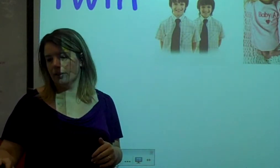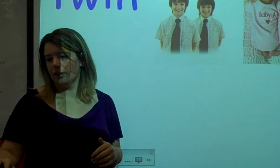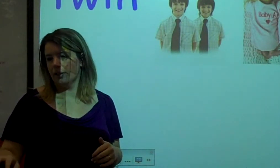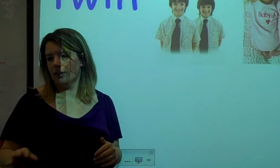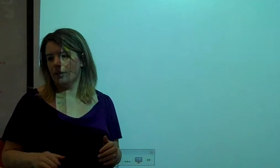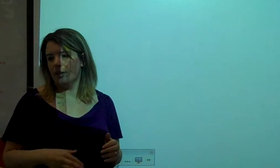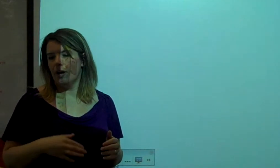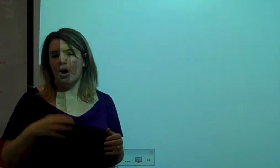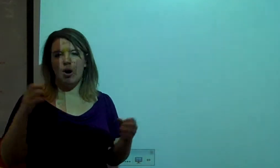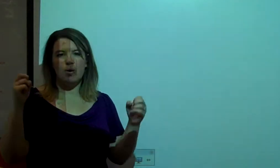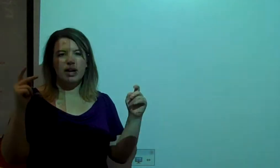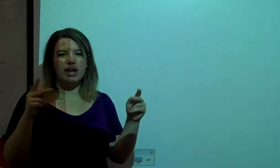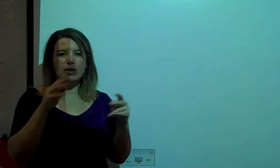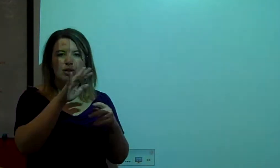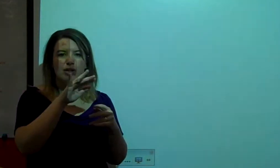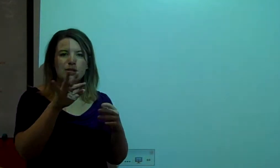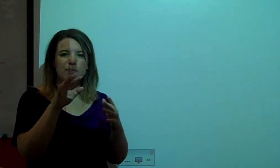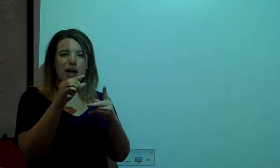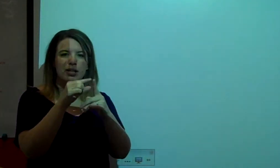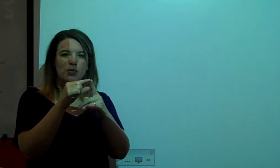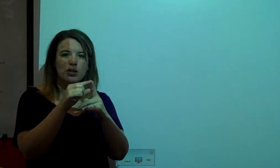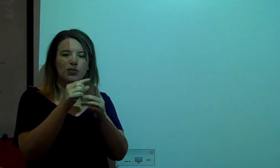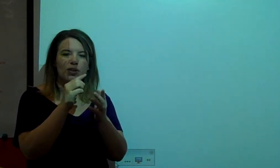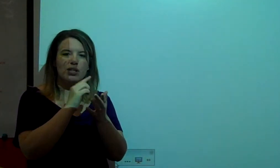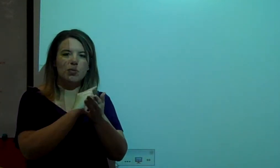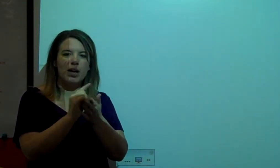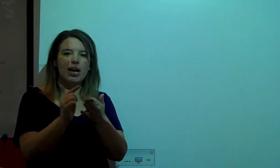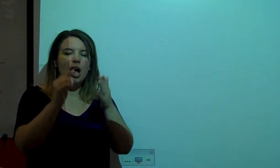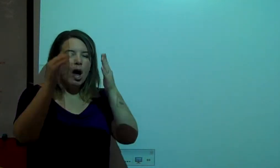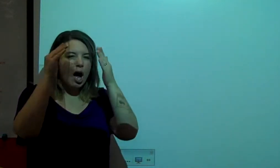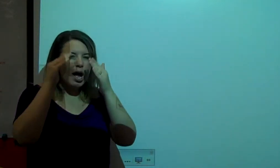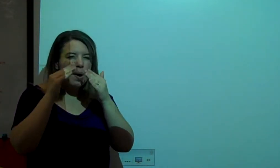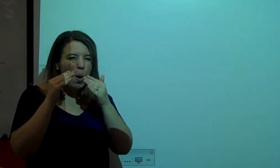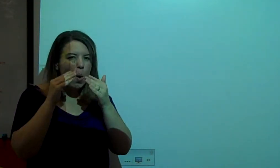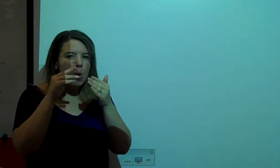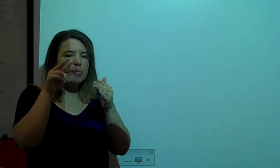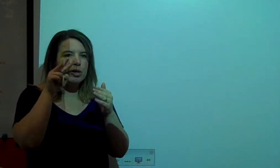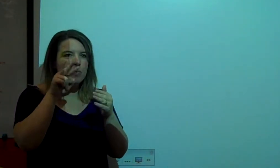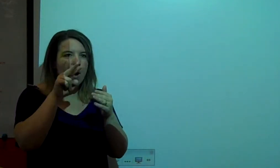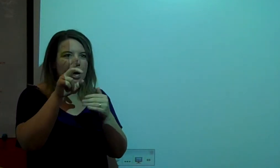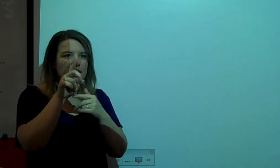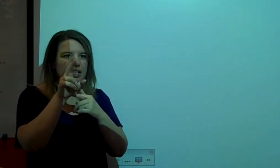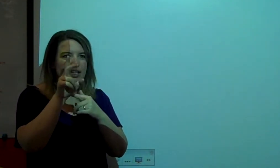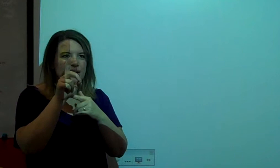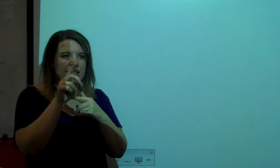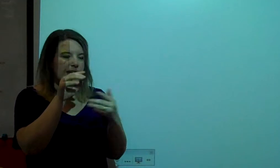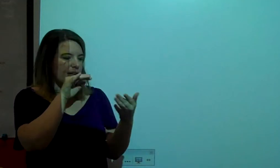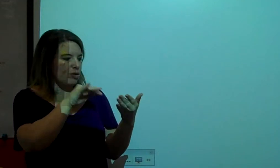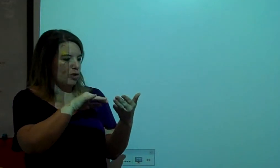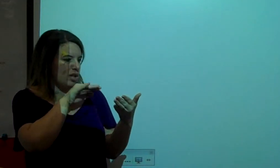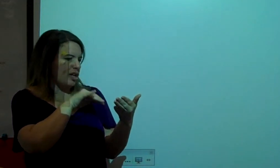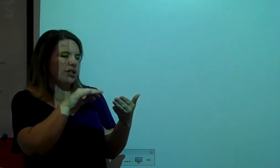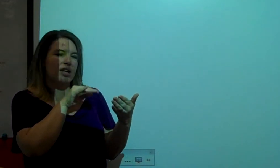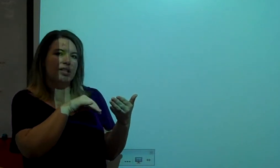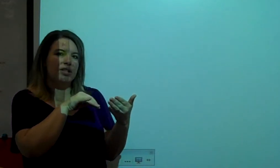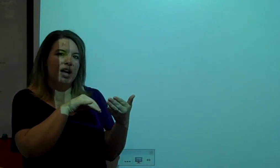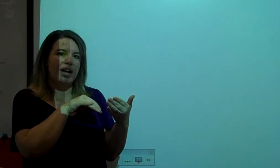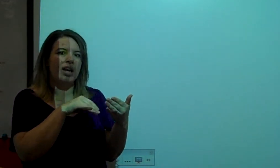Okay, those are your spelling words for this week. I hope that you watch the DVD and you study,